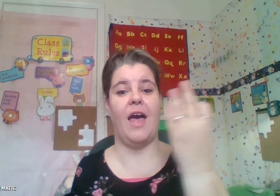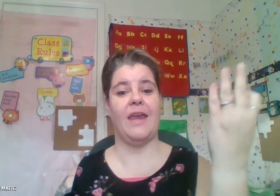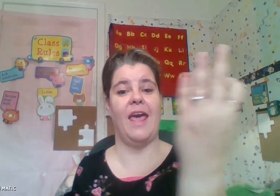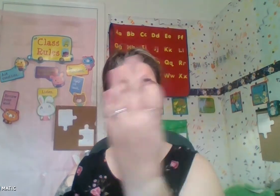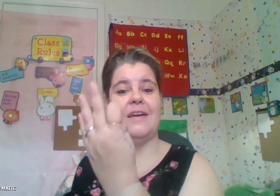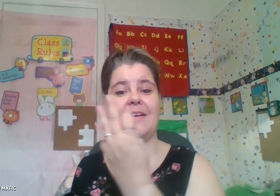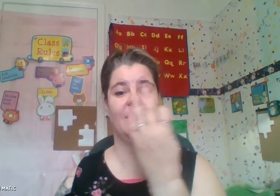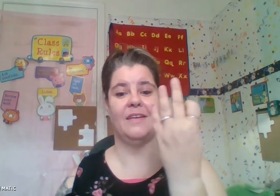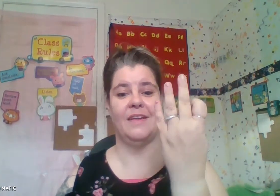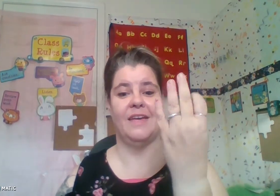Friday,